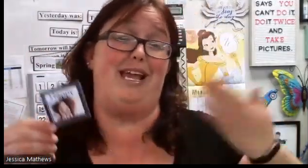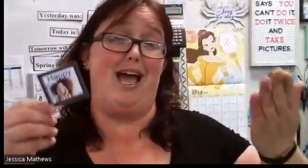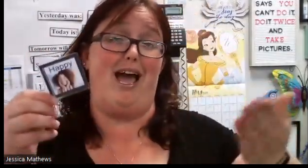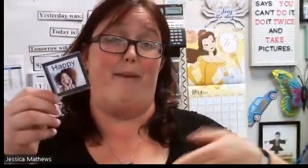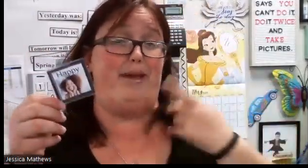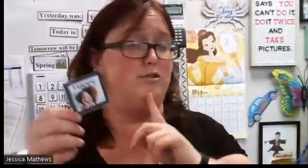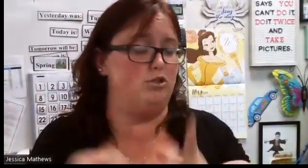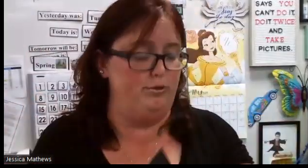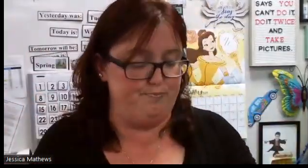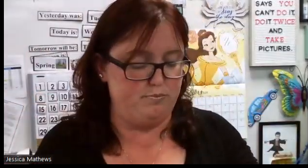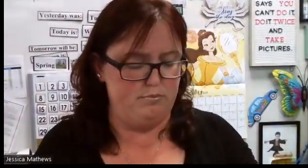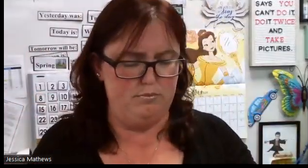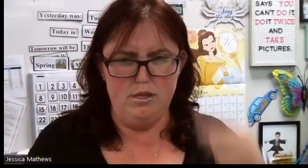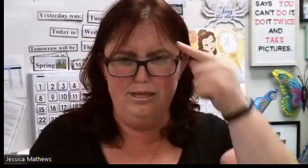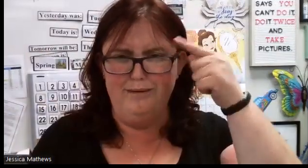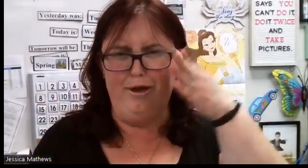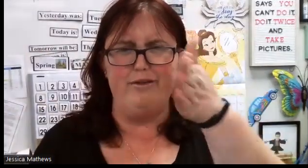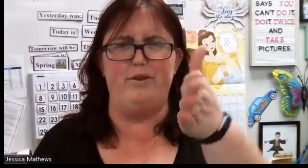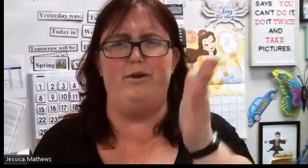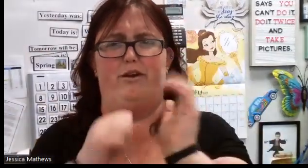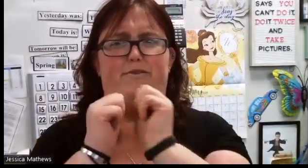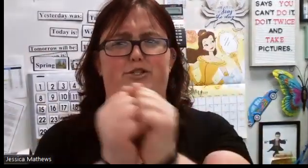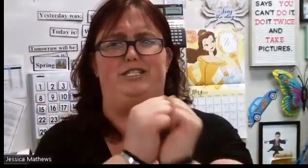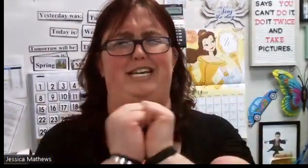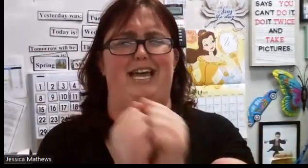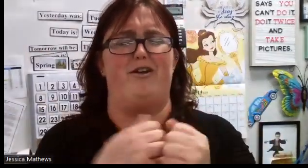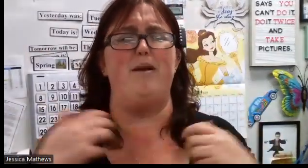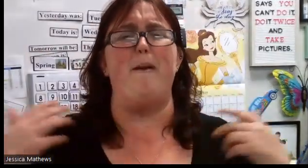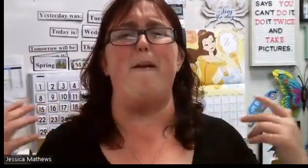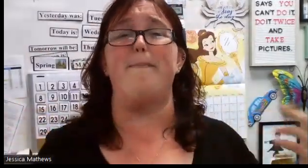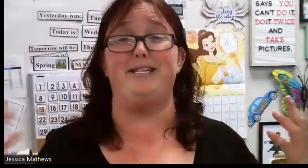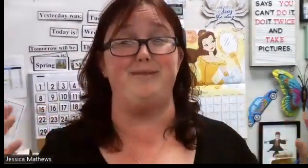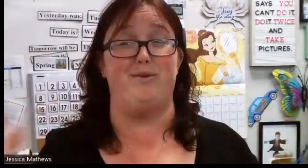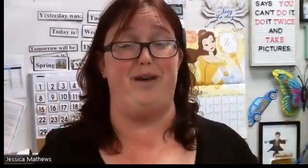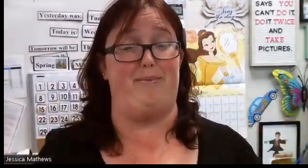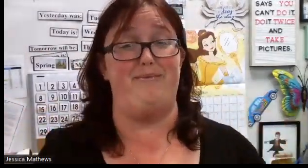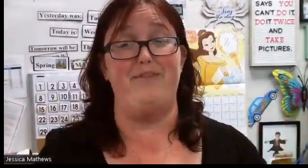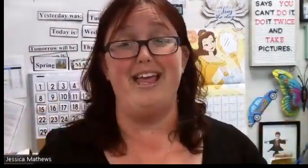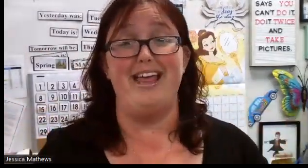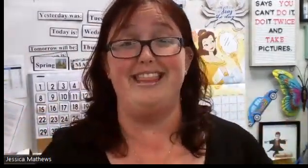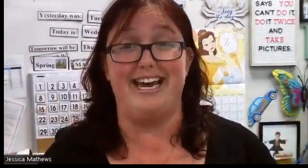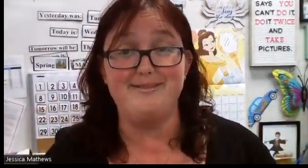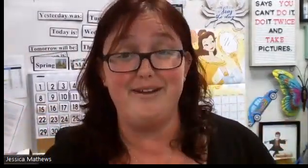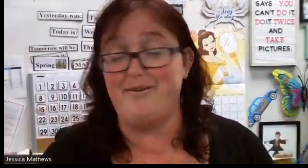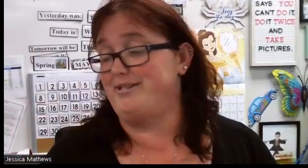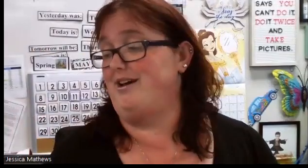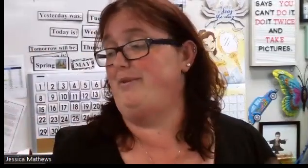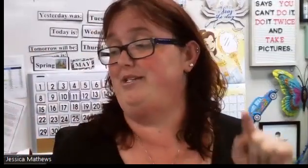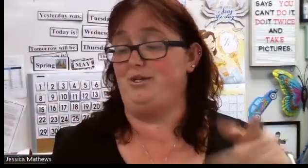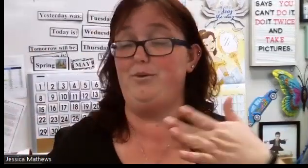really happy. It's true. Thinking about all of you and our future together makes me so happy. That is what I focus on because you